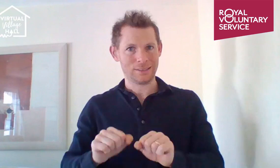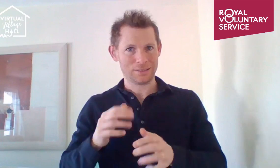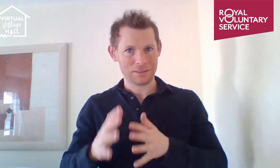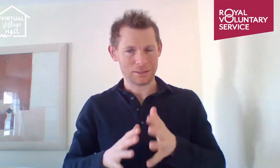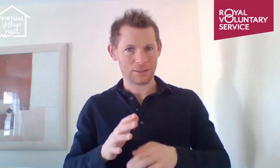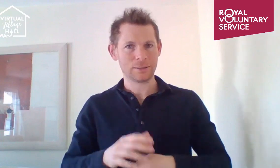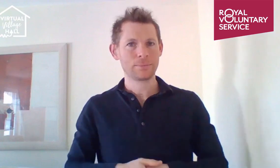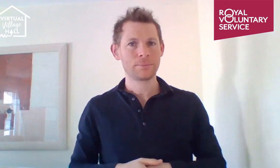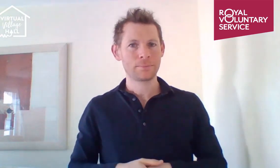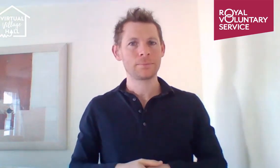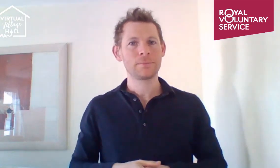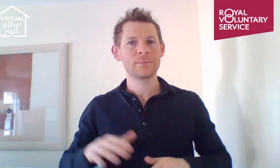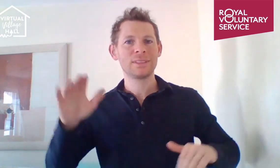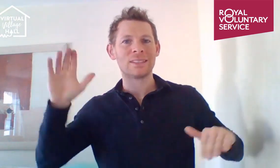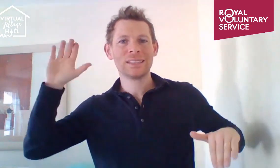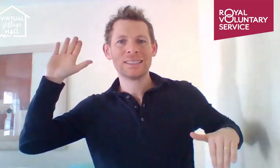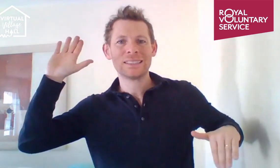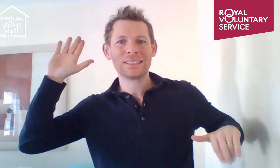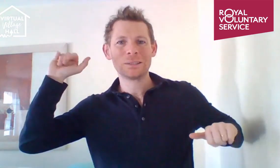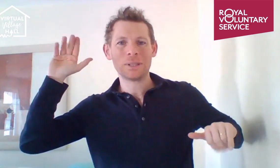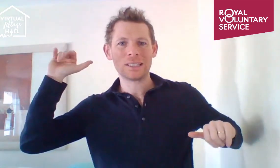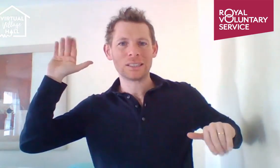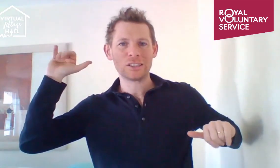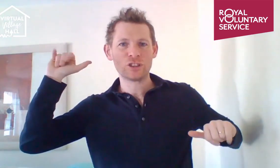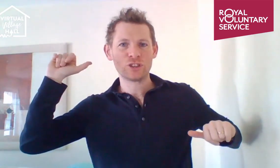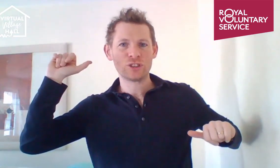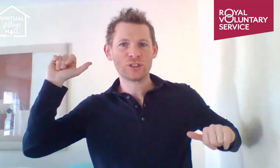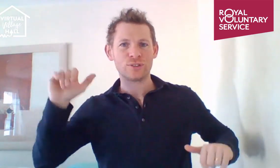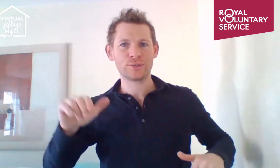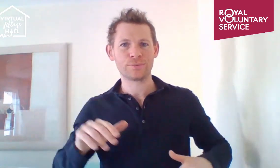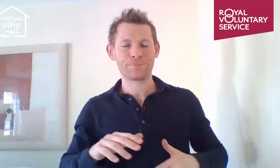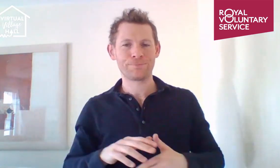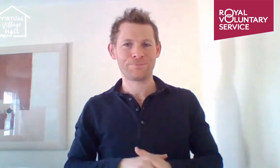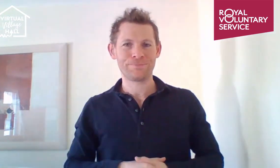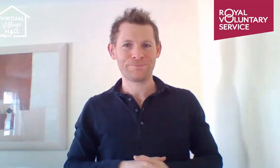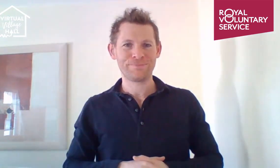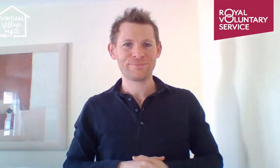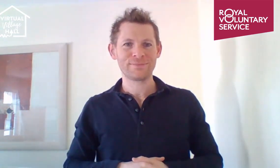Here in Northern Ireland, we sign it like this. So Spanish.